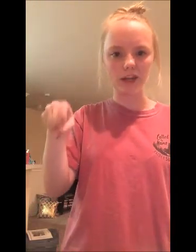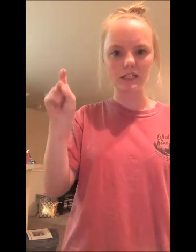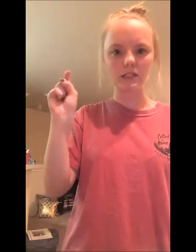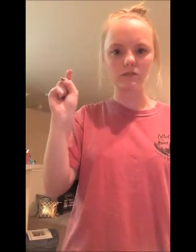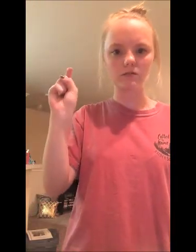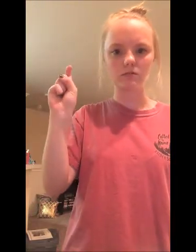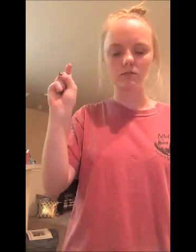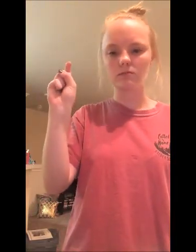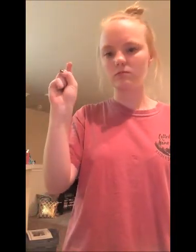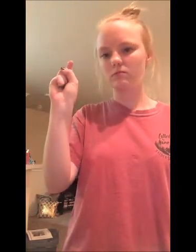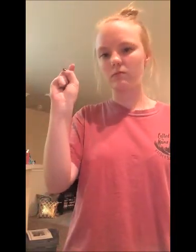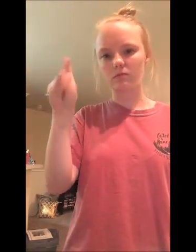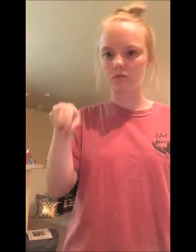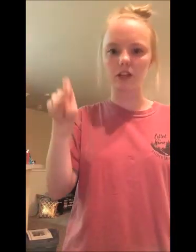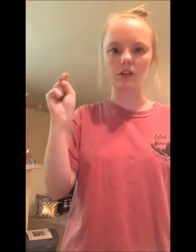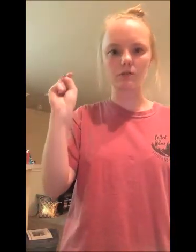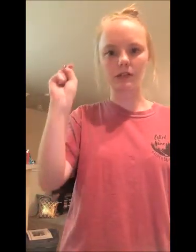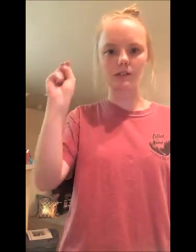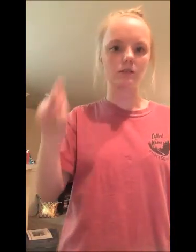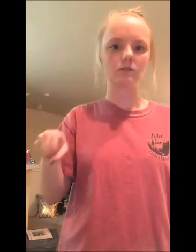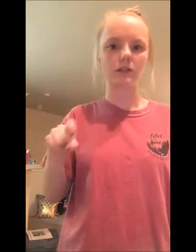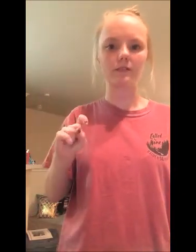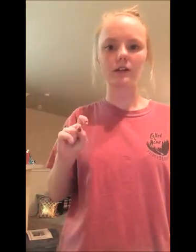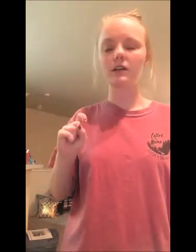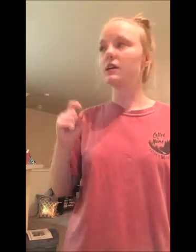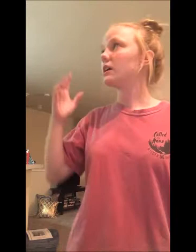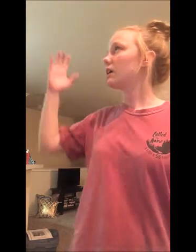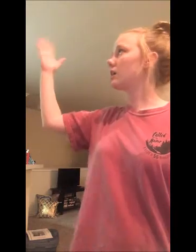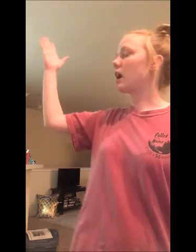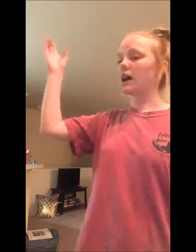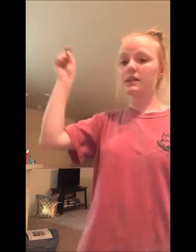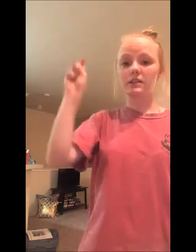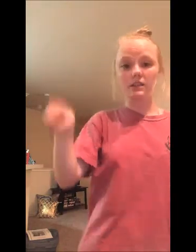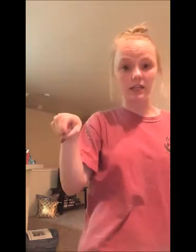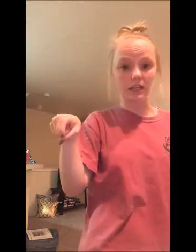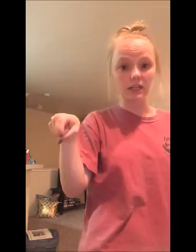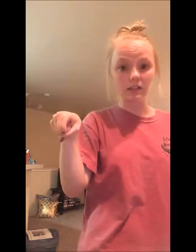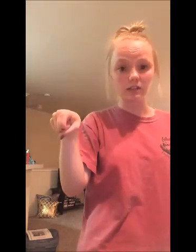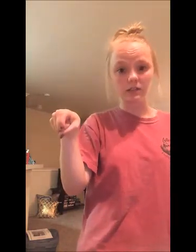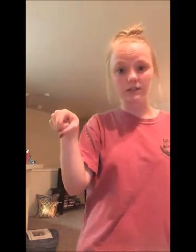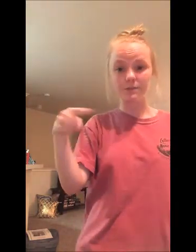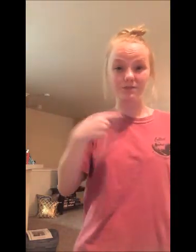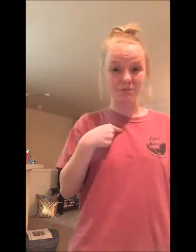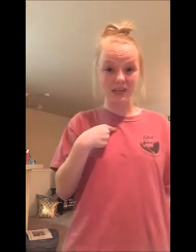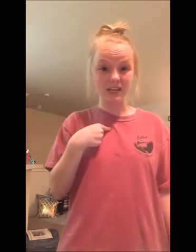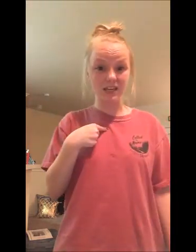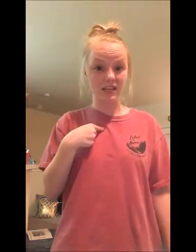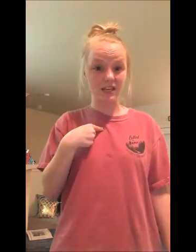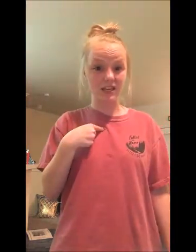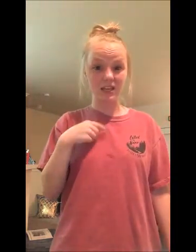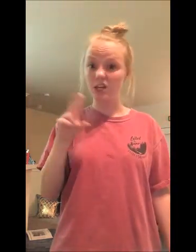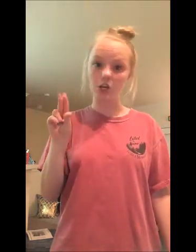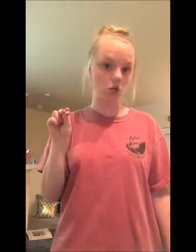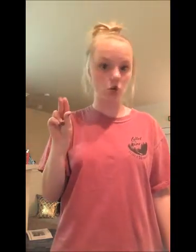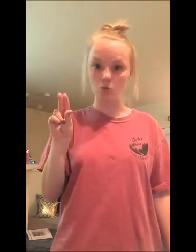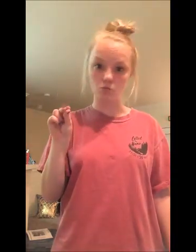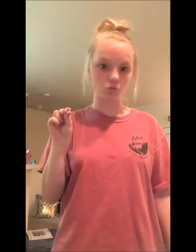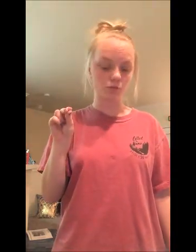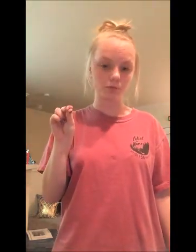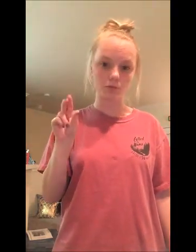point. Flick at a wrist, whatever. God need me? No. We're